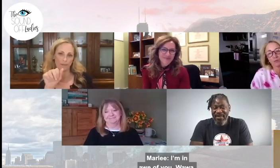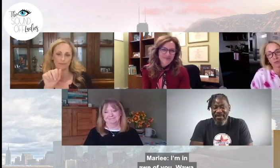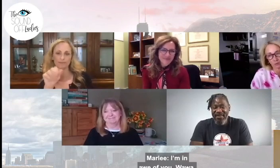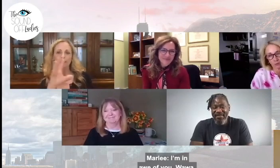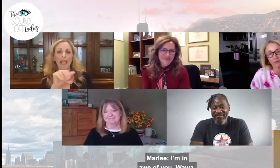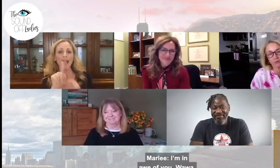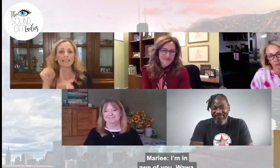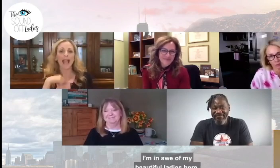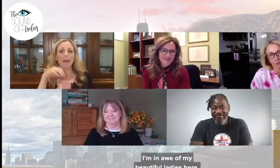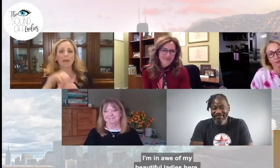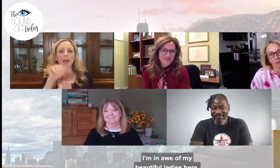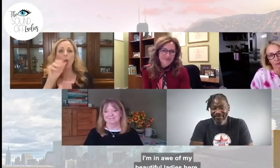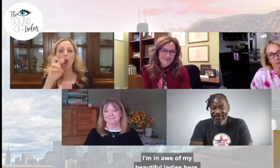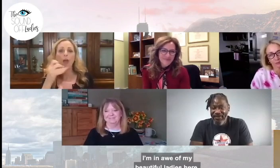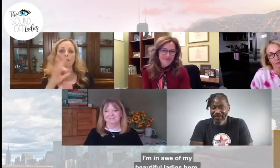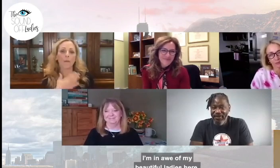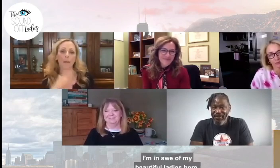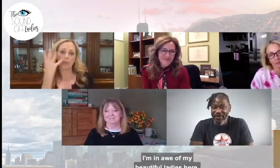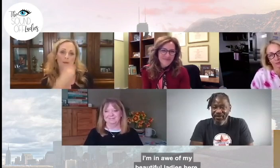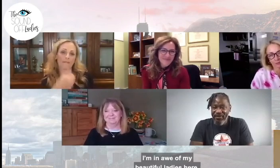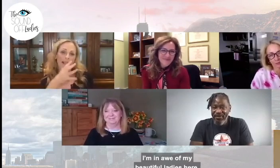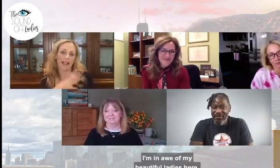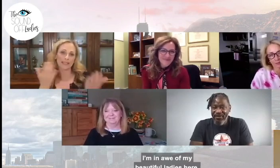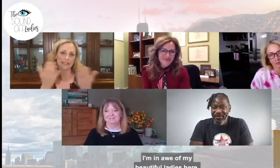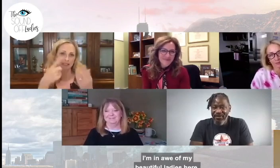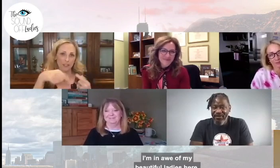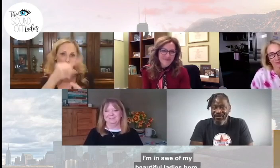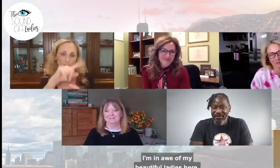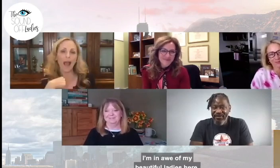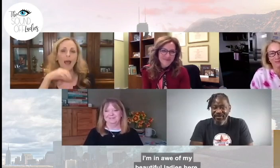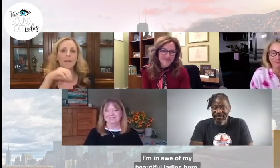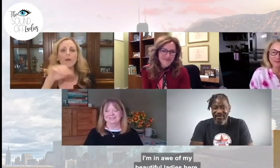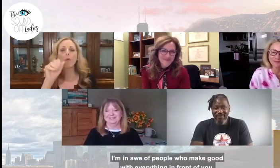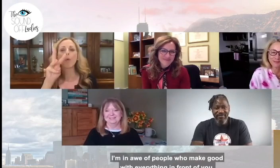I'm in awe of you, Wawa, and all my beautiful